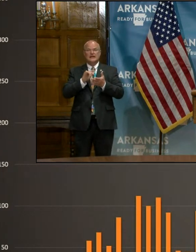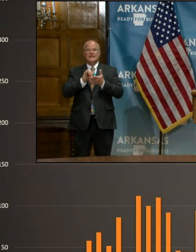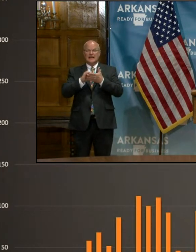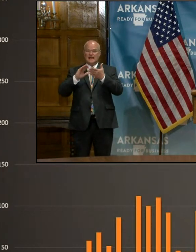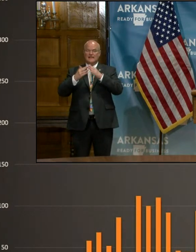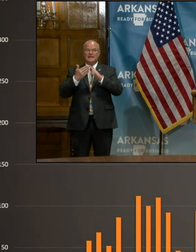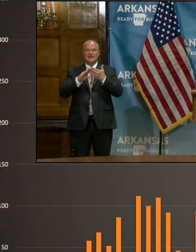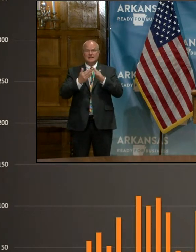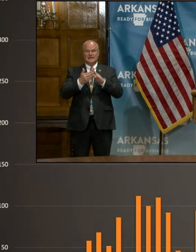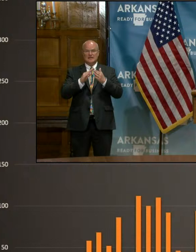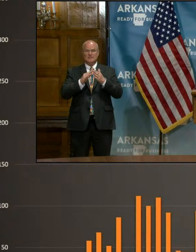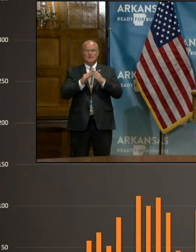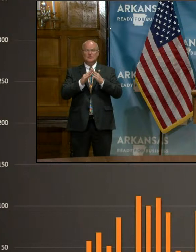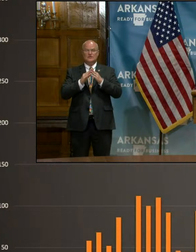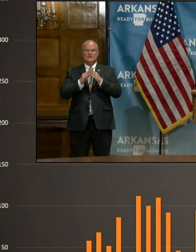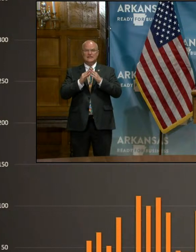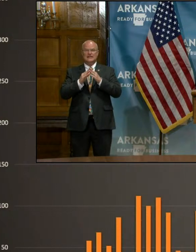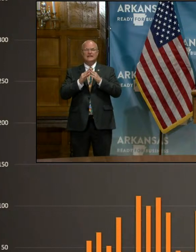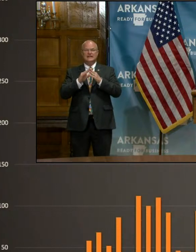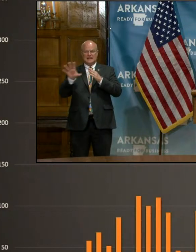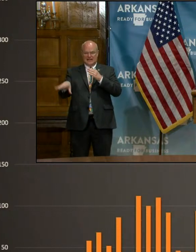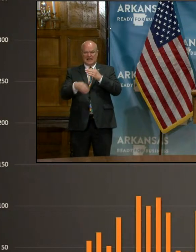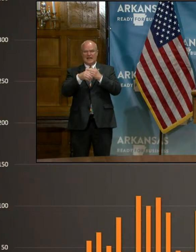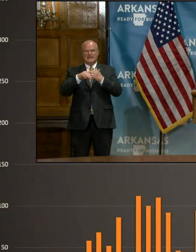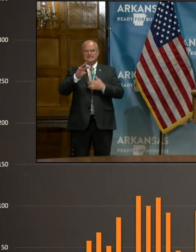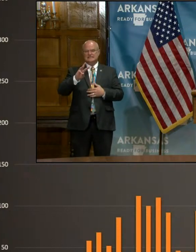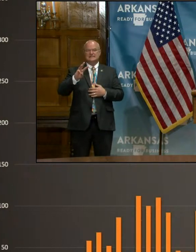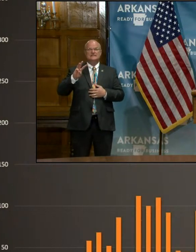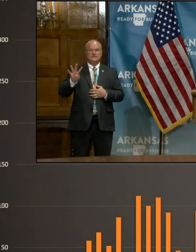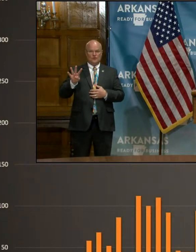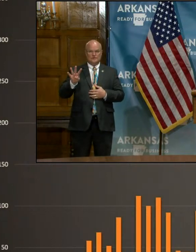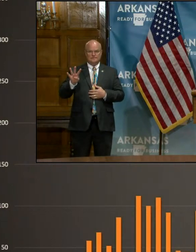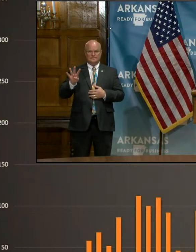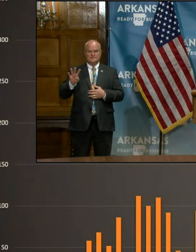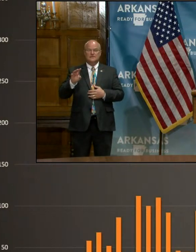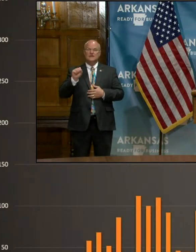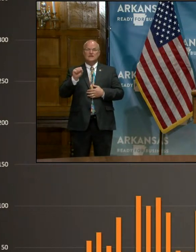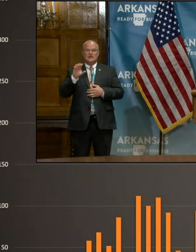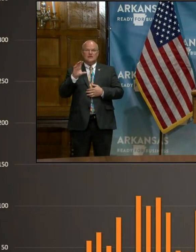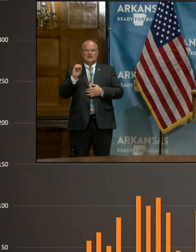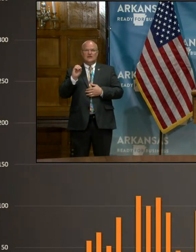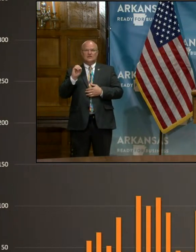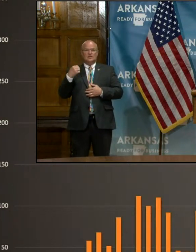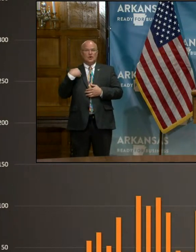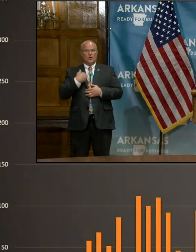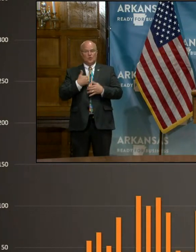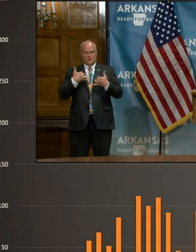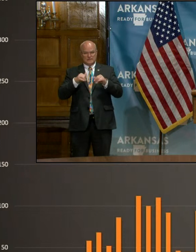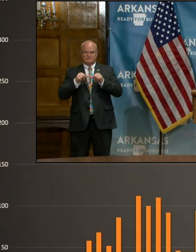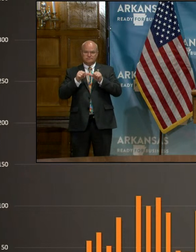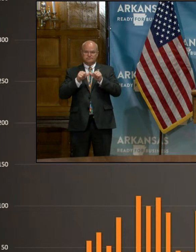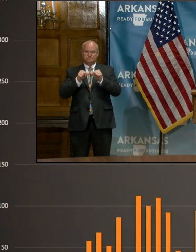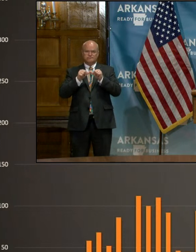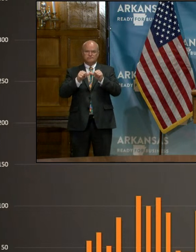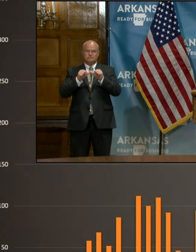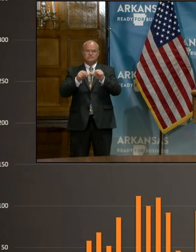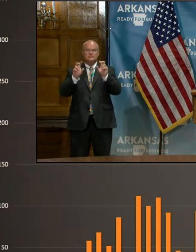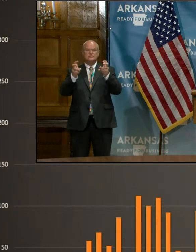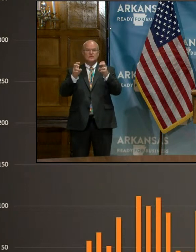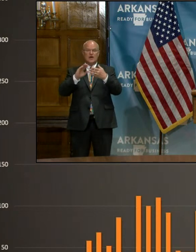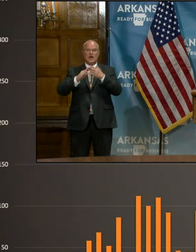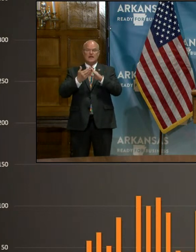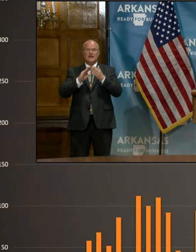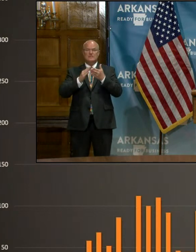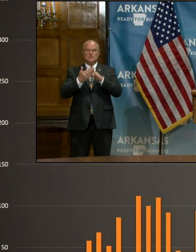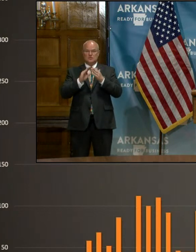the community contribution to that, it's 64. And so we're steady in terms of the